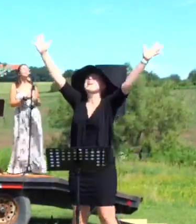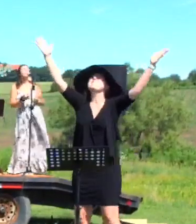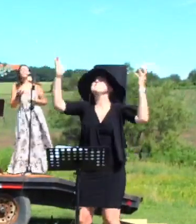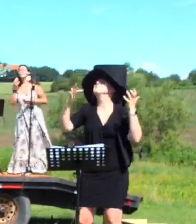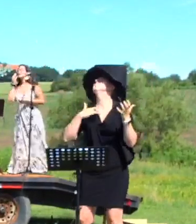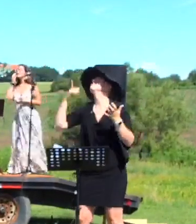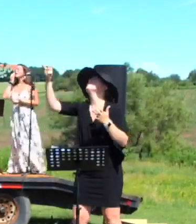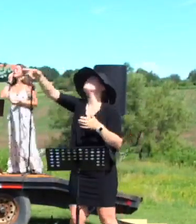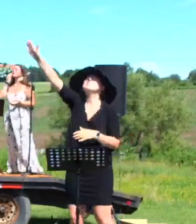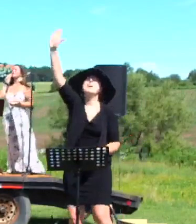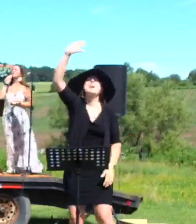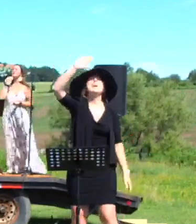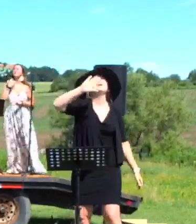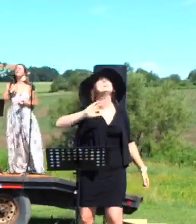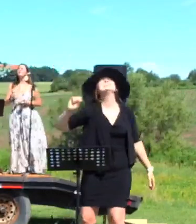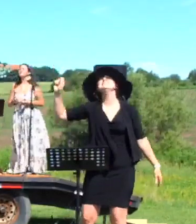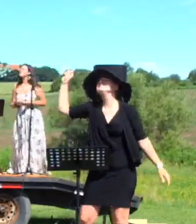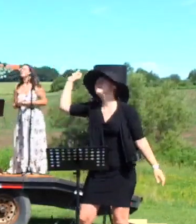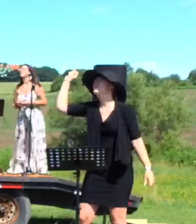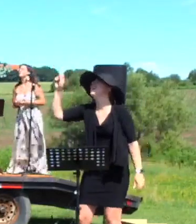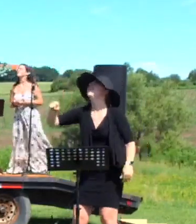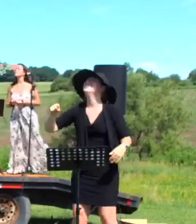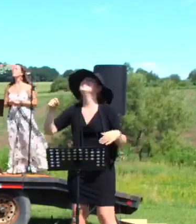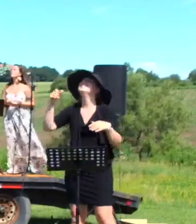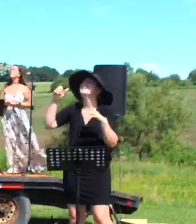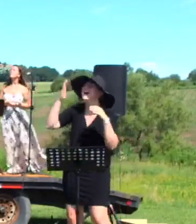Lord. Your presence,